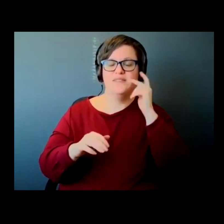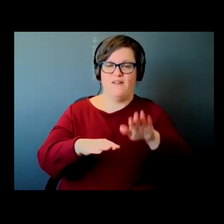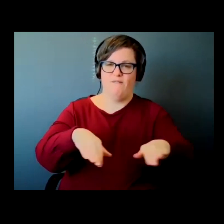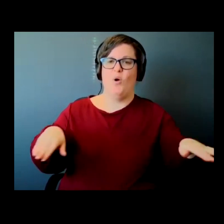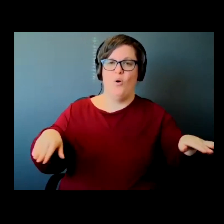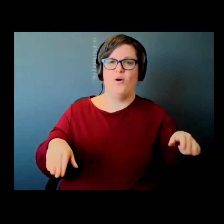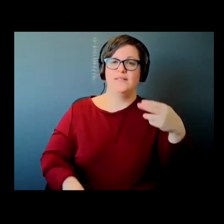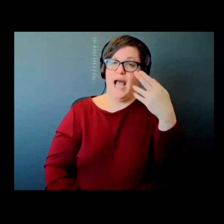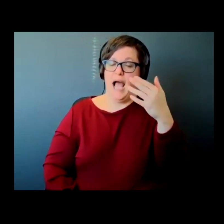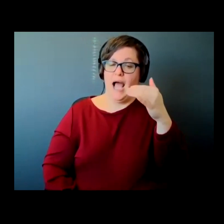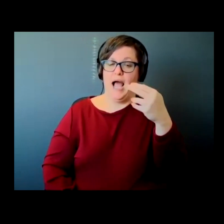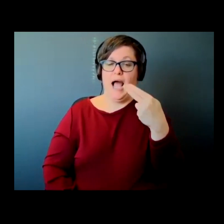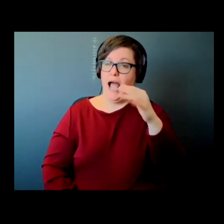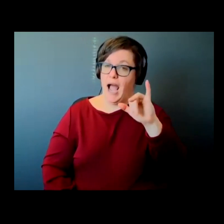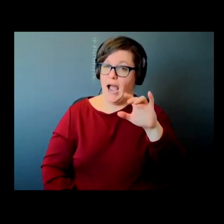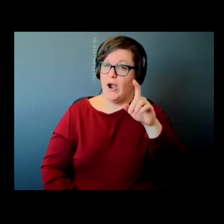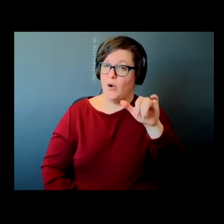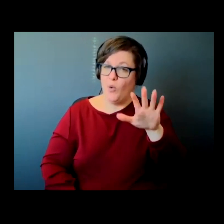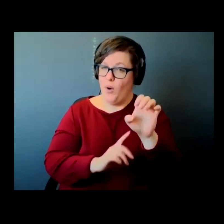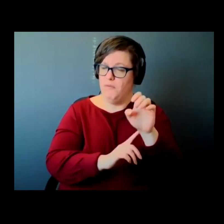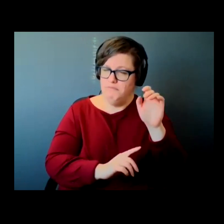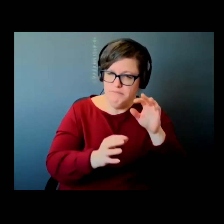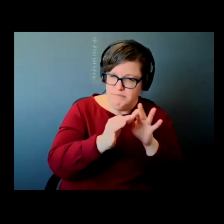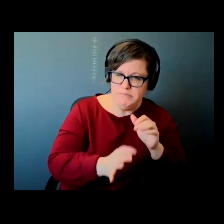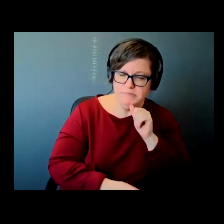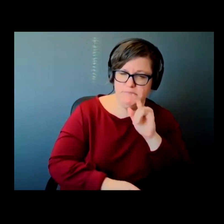did all the doors with that stuff.